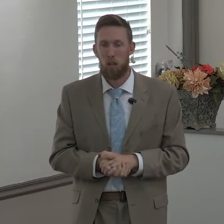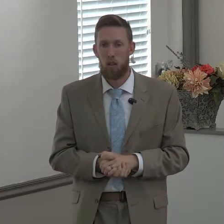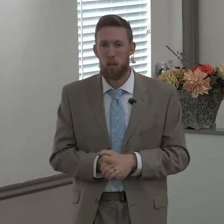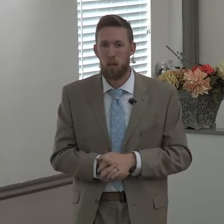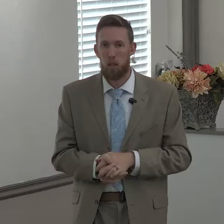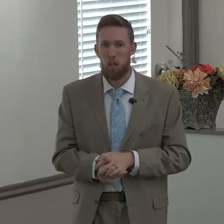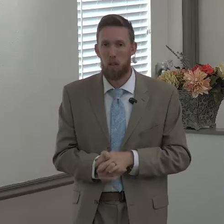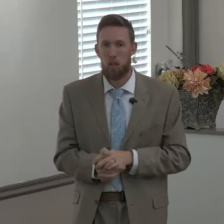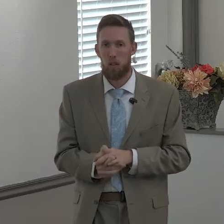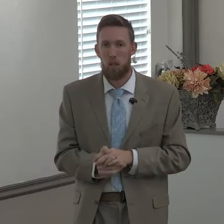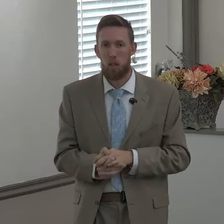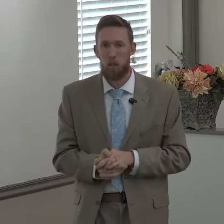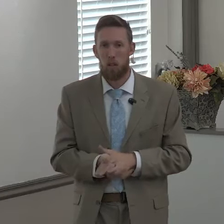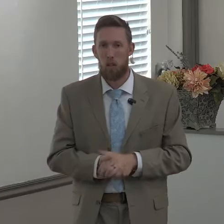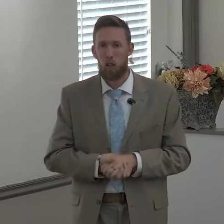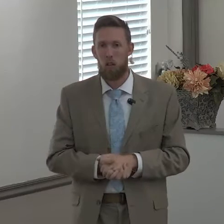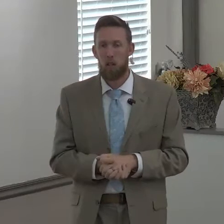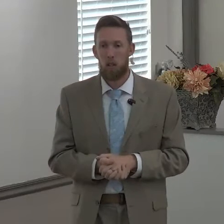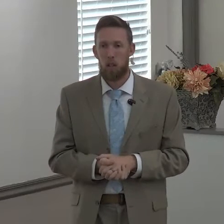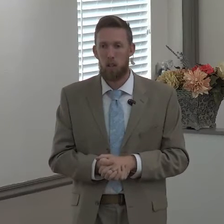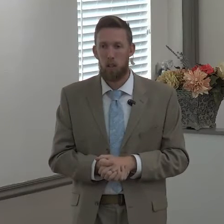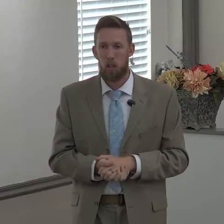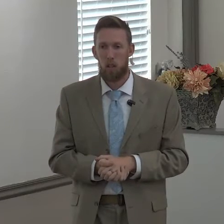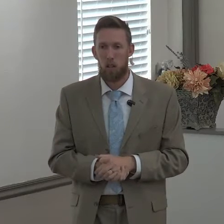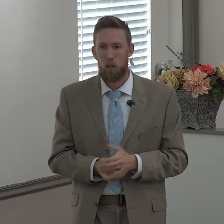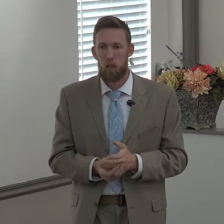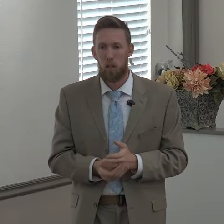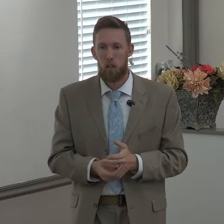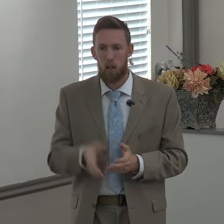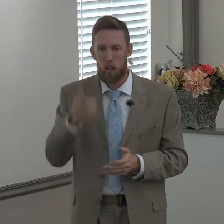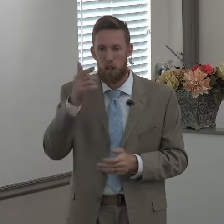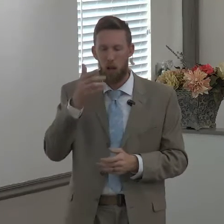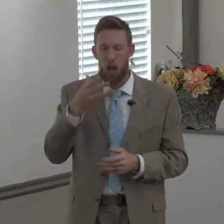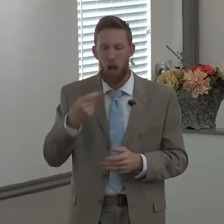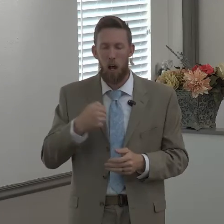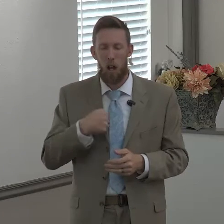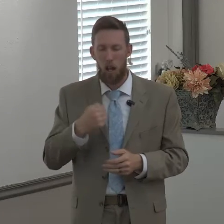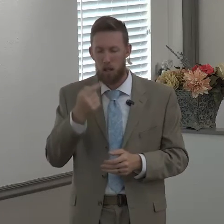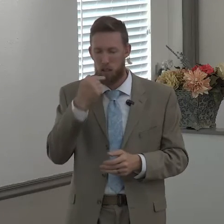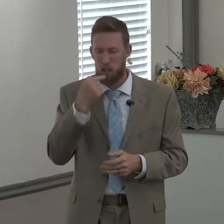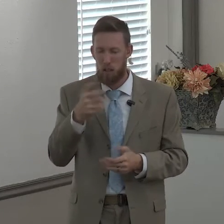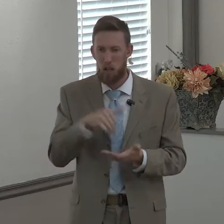And maybe he got saved. You know what I love about this whole thing that I'm telling you?